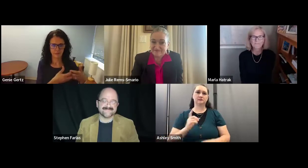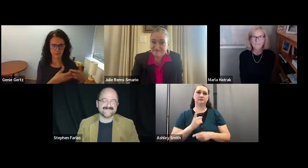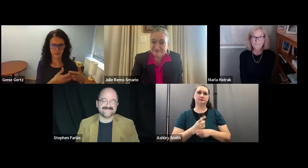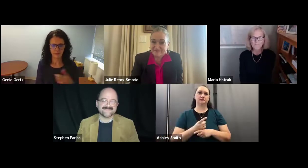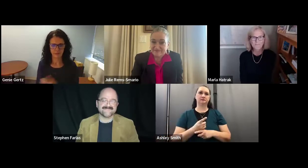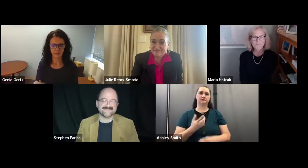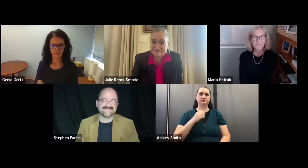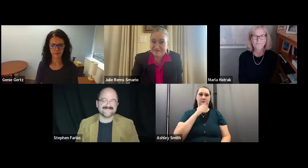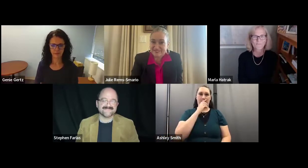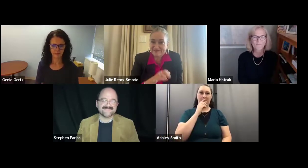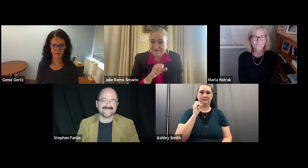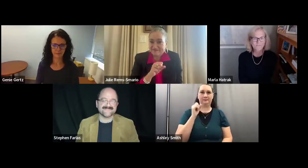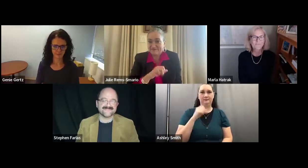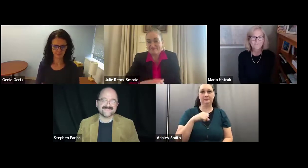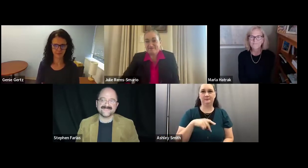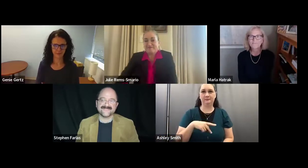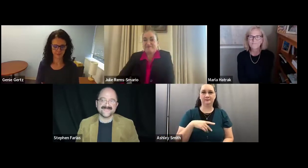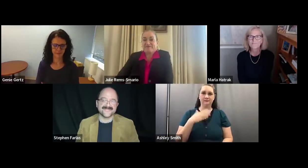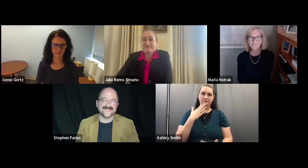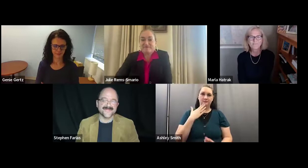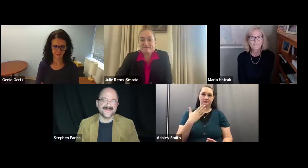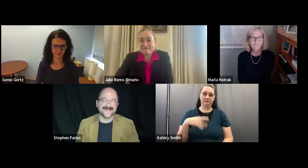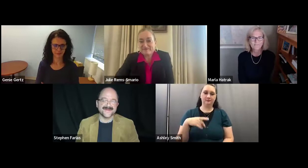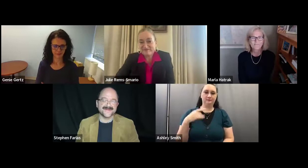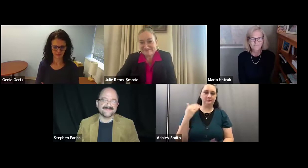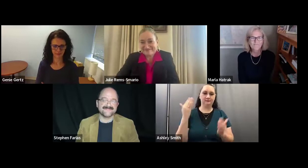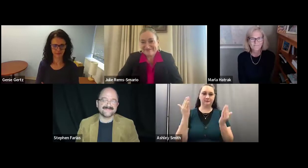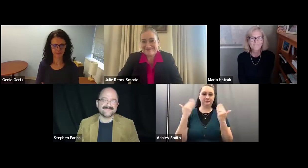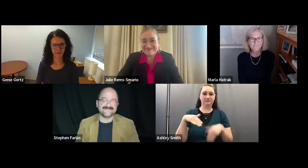that I think it's not interpreter correction. I think that's not a fair question to be asking.